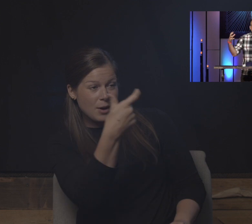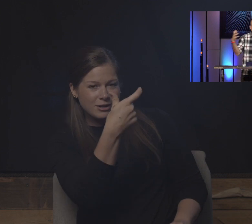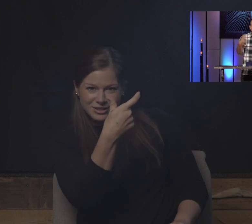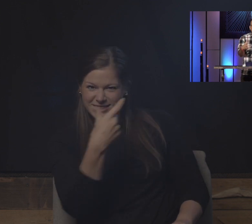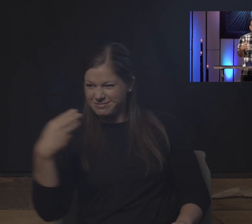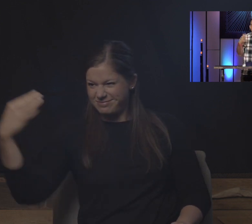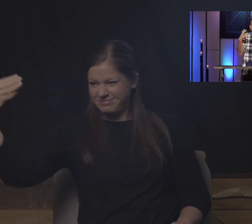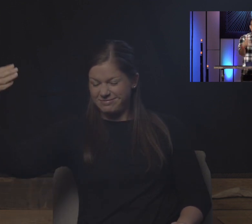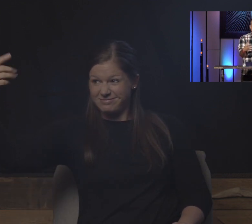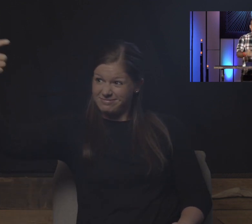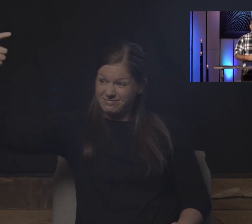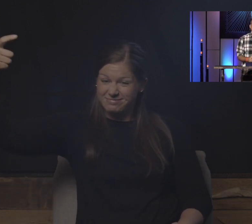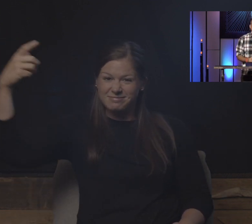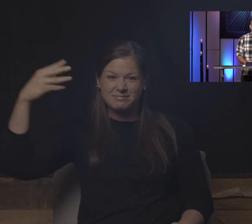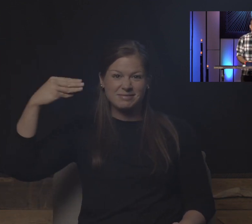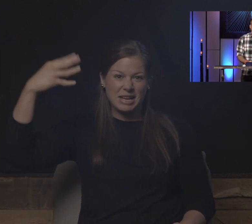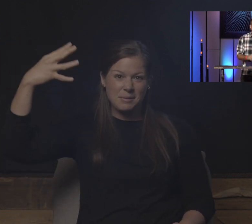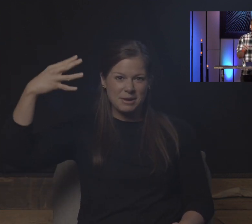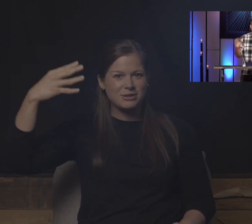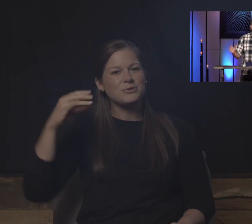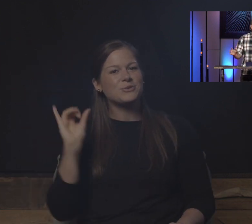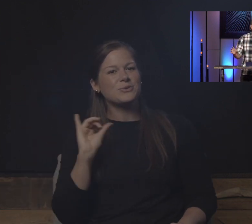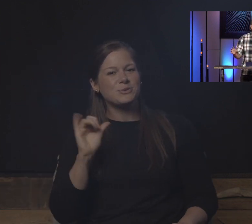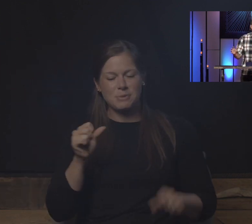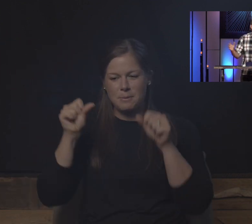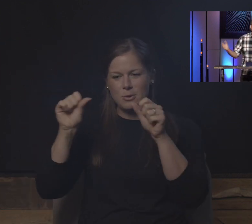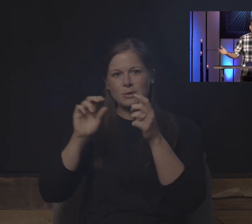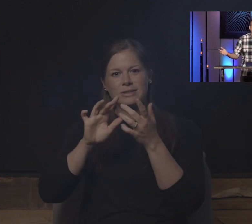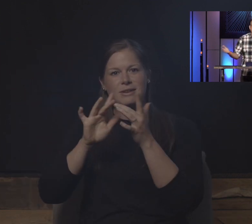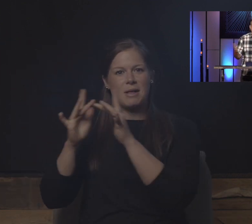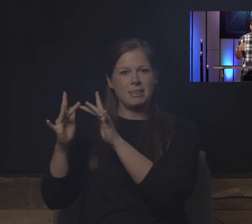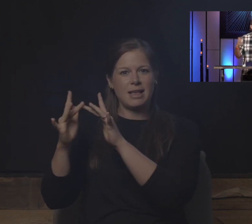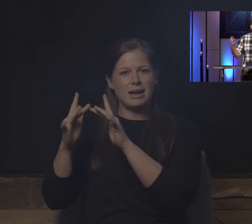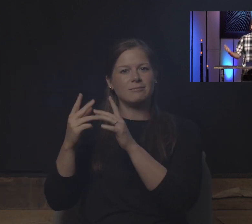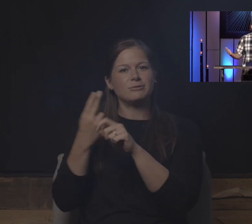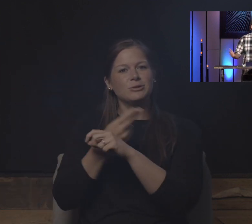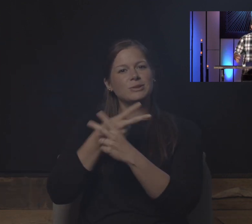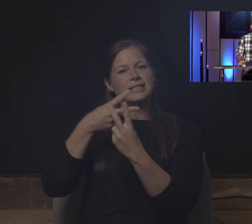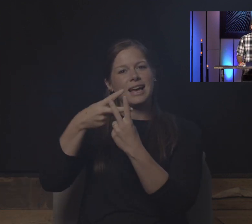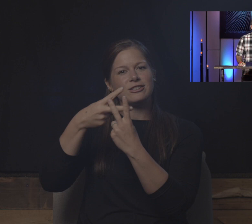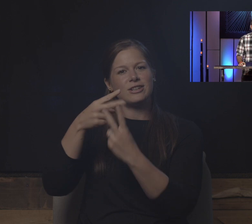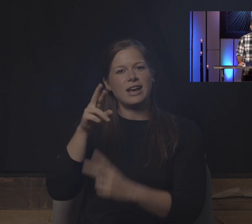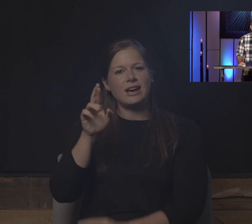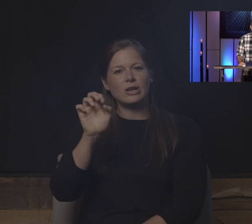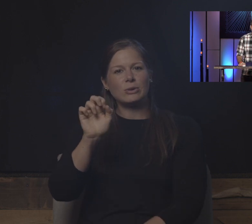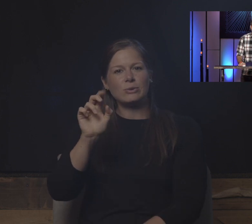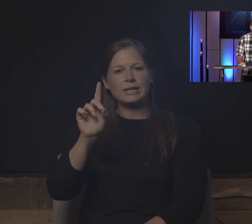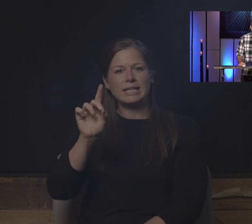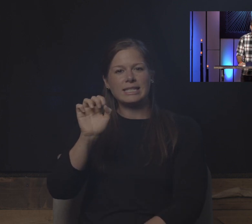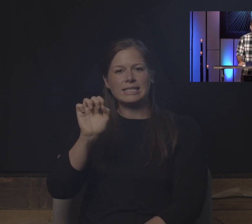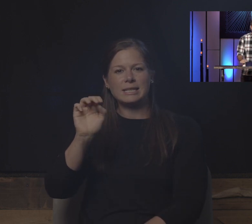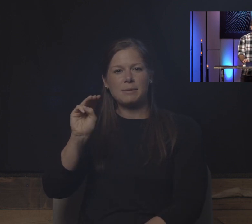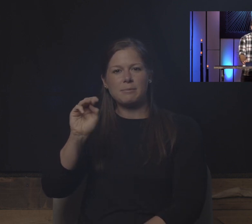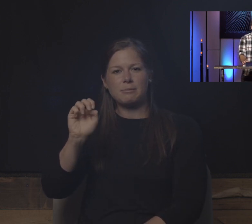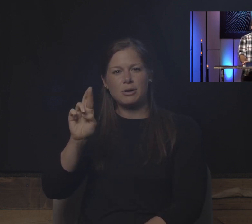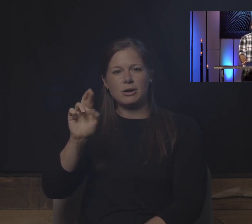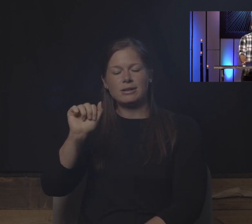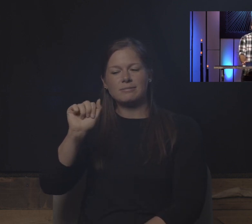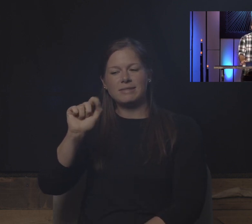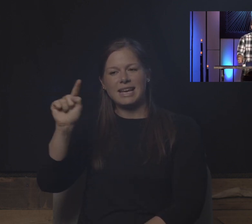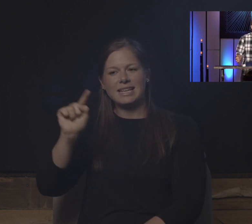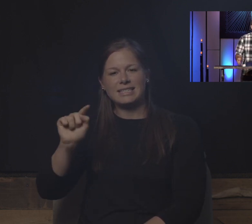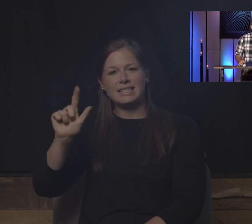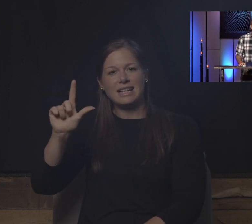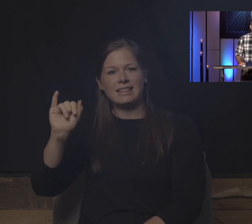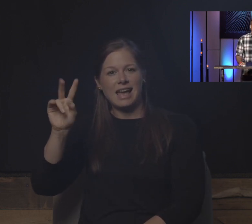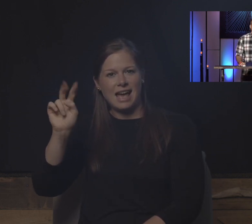we really are connected all across the valley and maybe even all across our country and the world. Finally, I want to speak